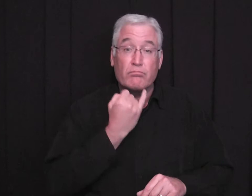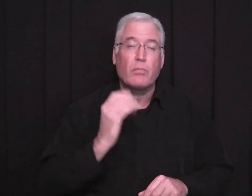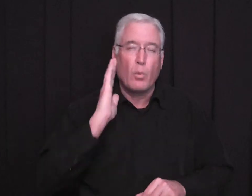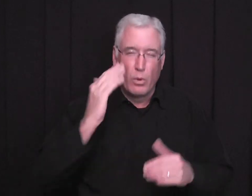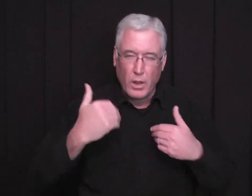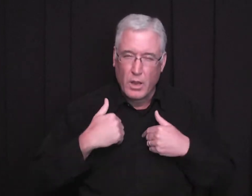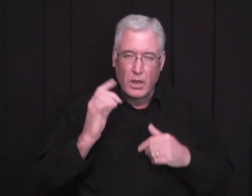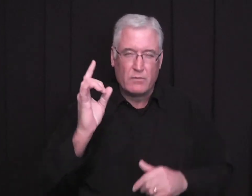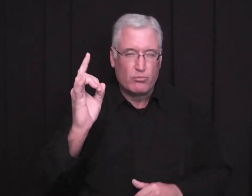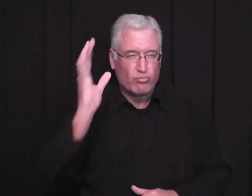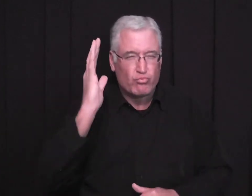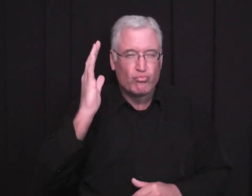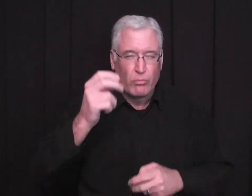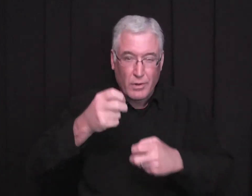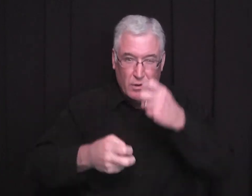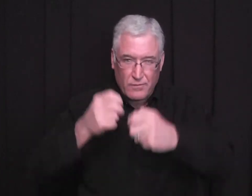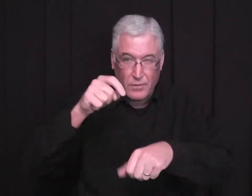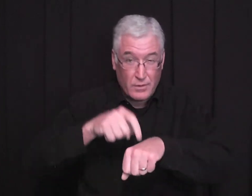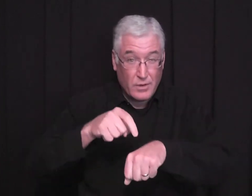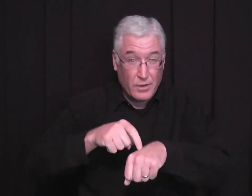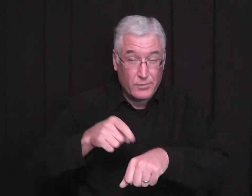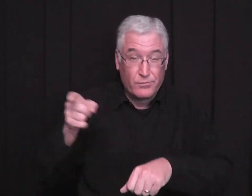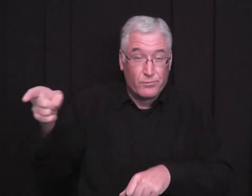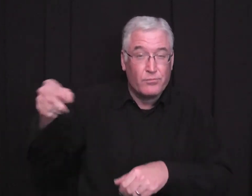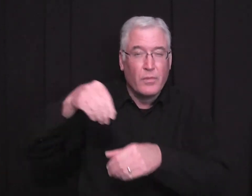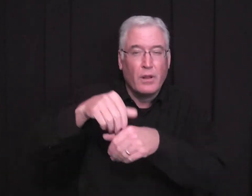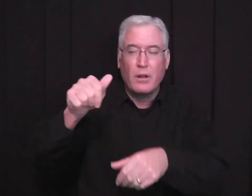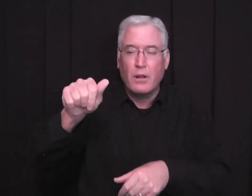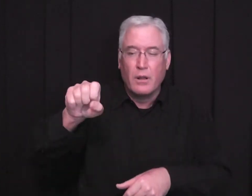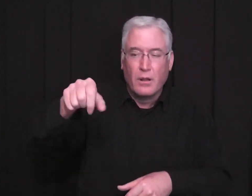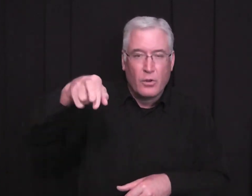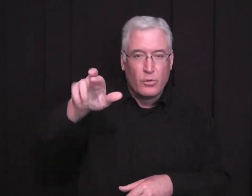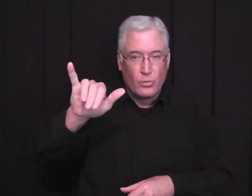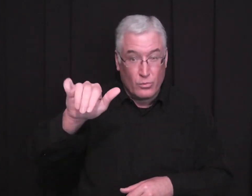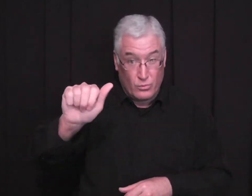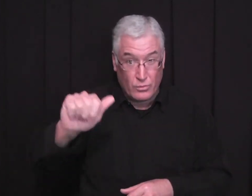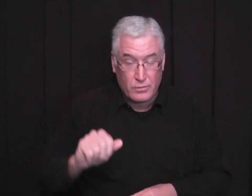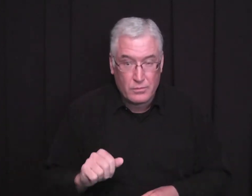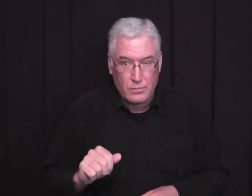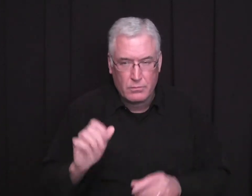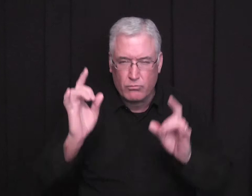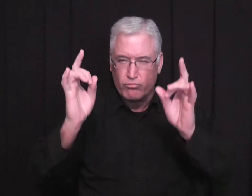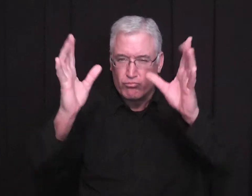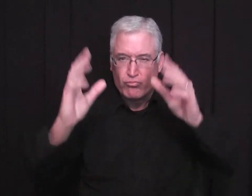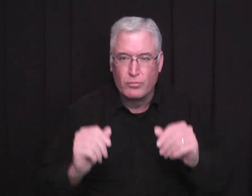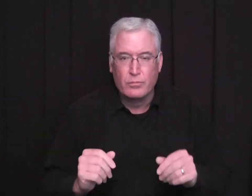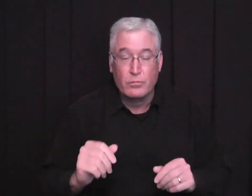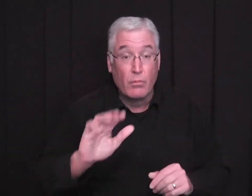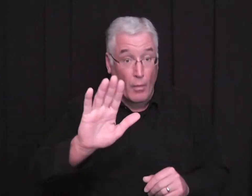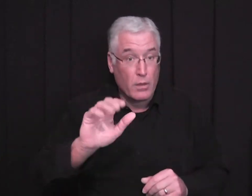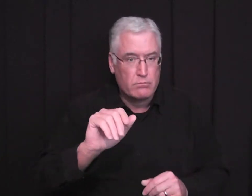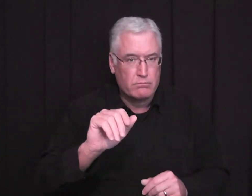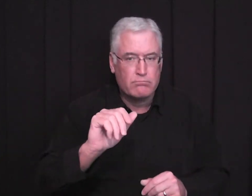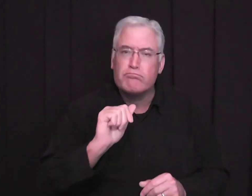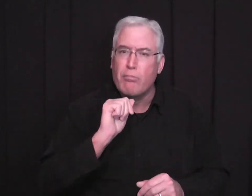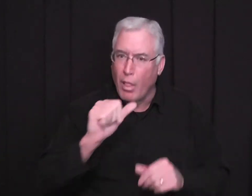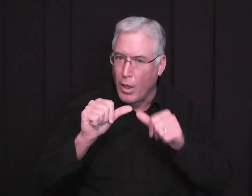When the Israelites, when they were exiled into Assyria, they had a very difficult time. It was a terrible